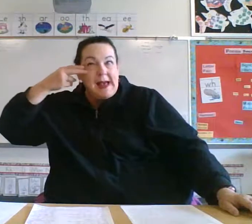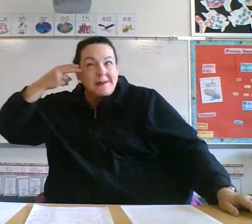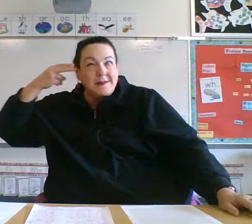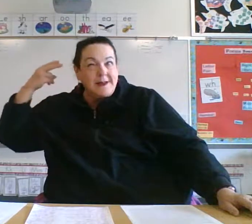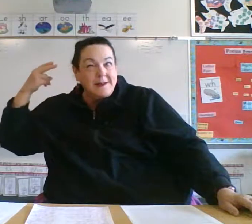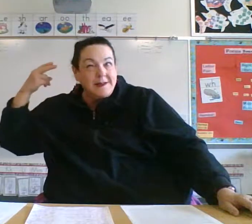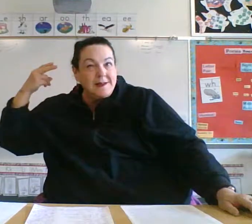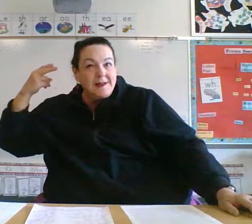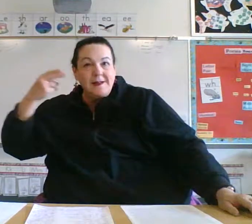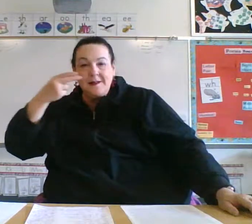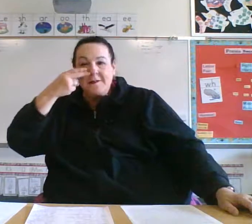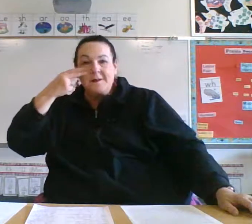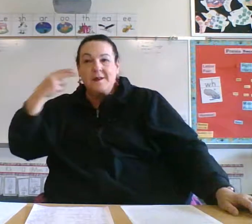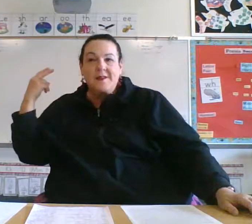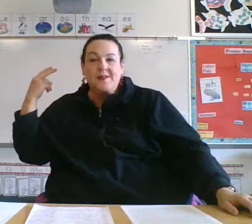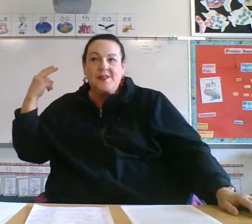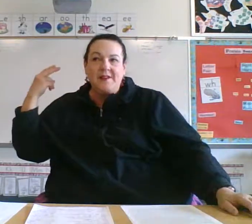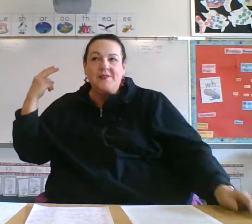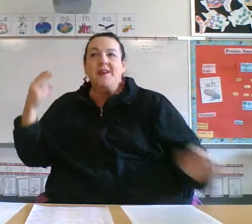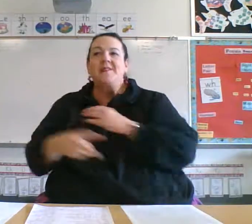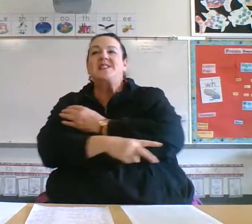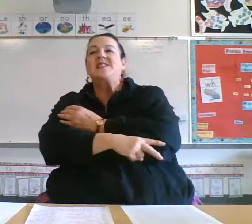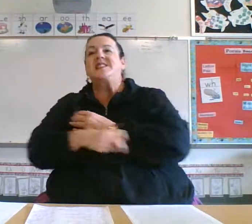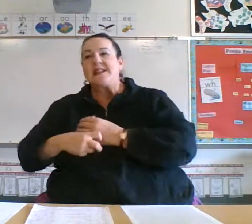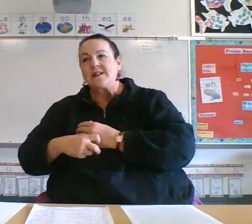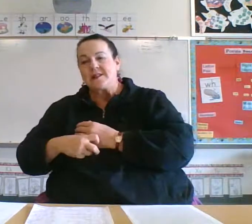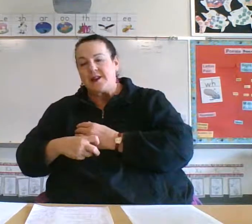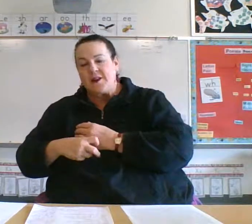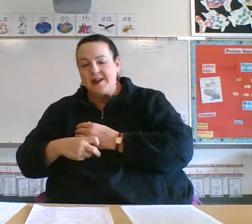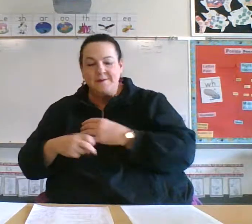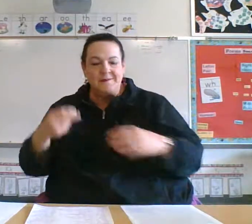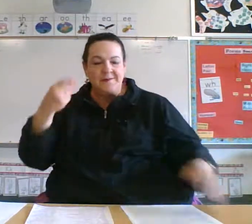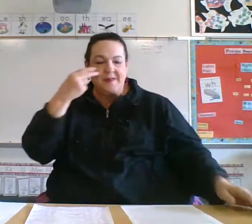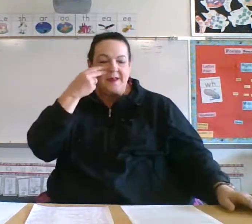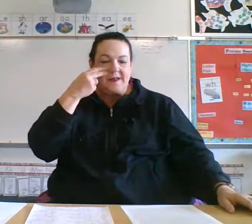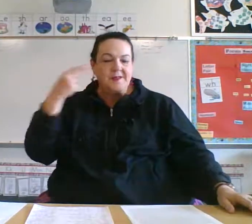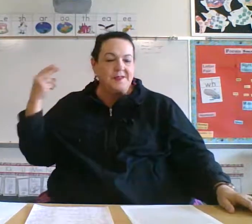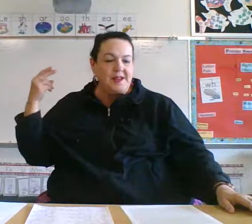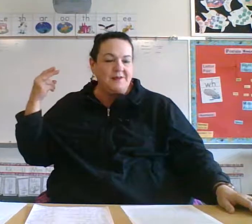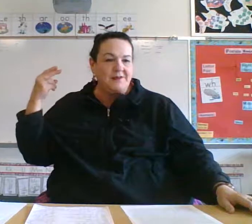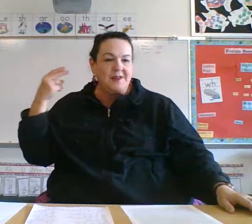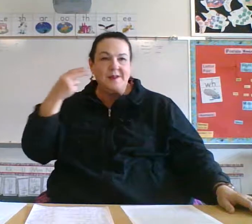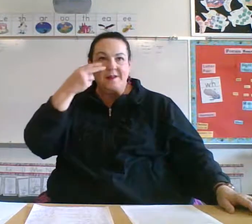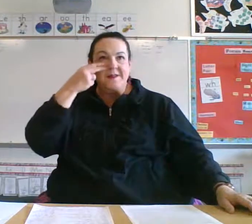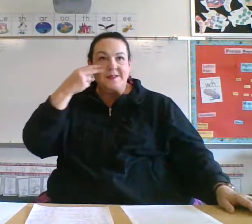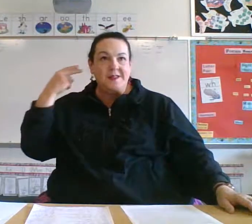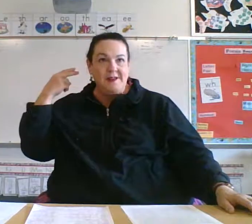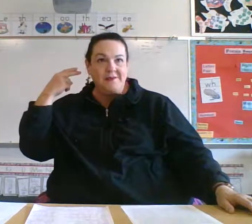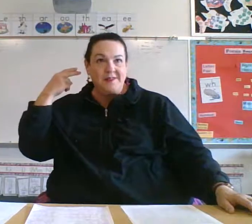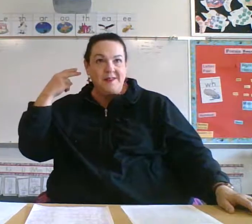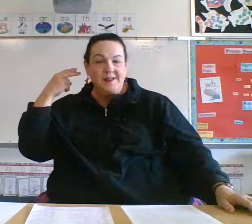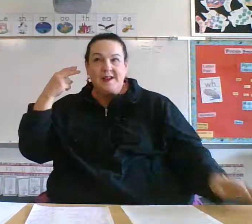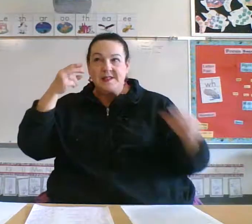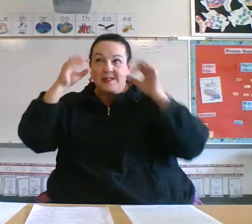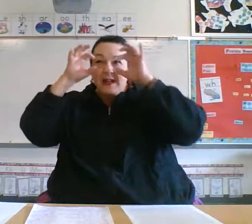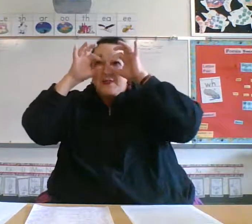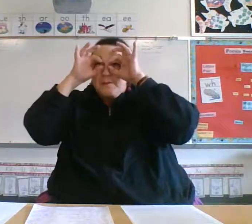mask. Thief. This is steal, sorry. Thief. Thief, because he's got the